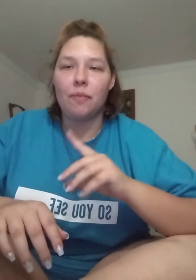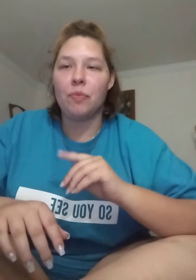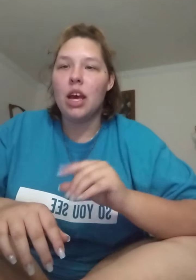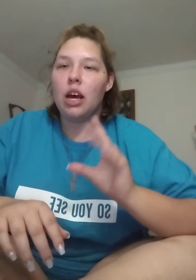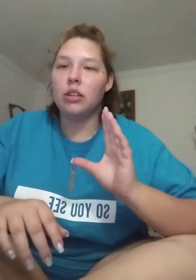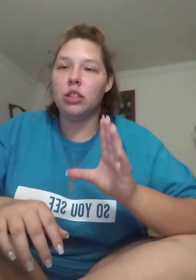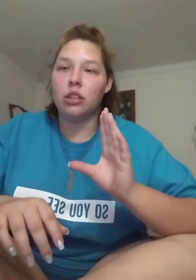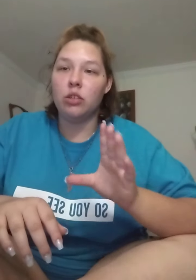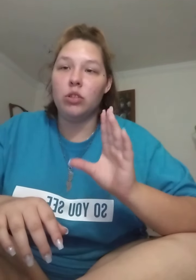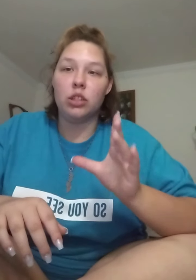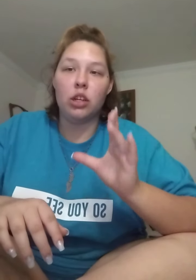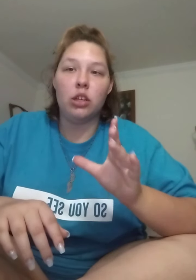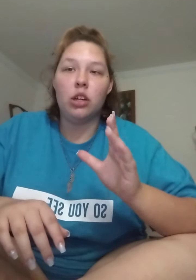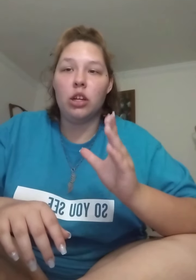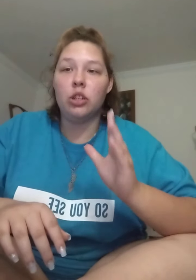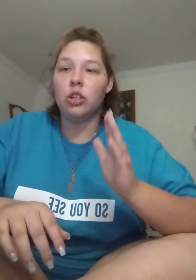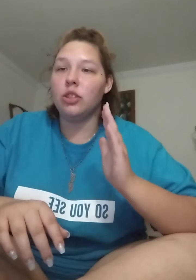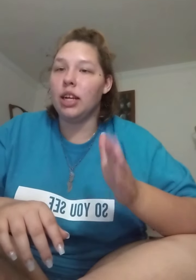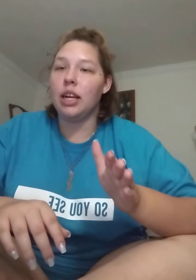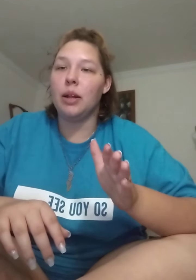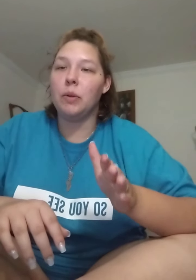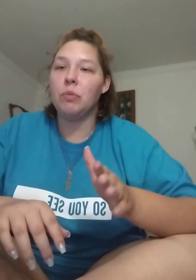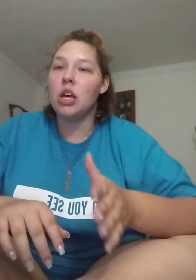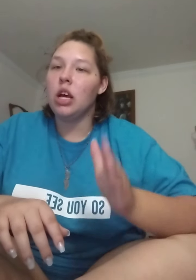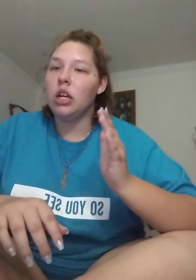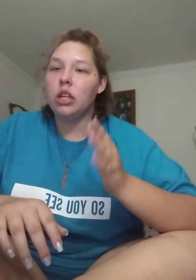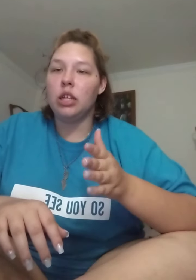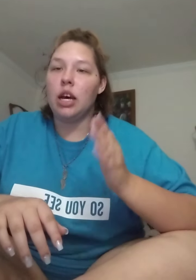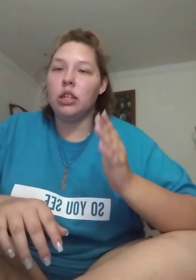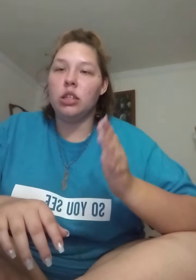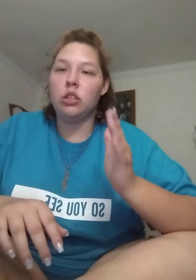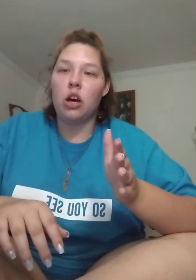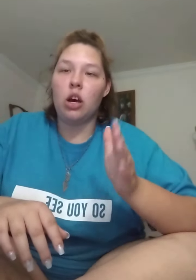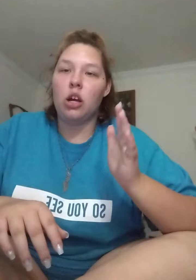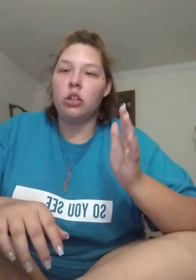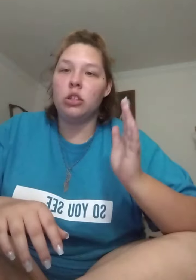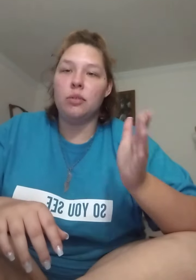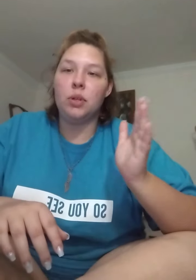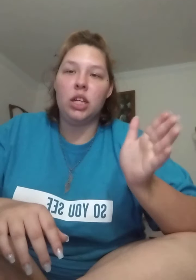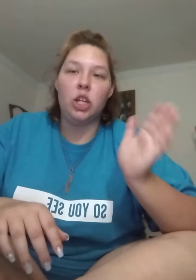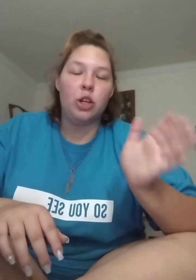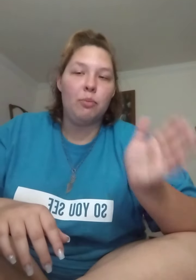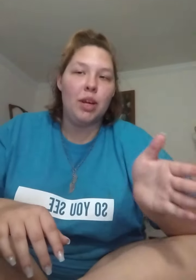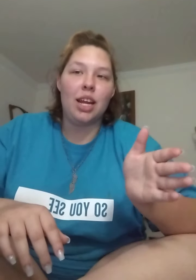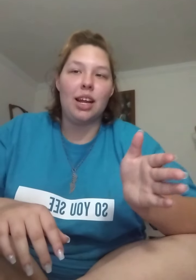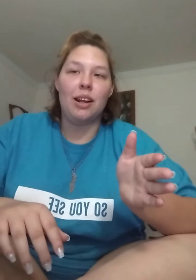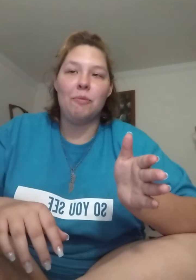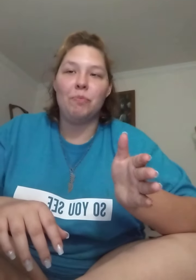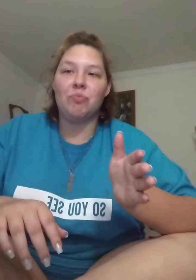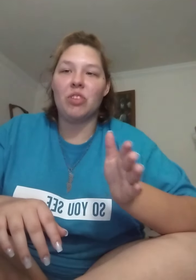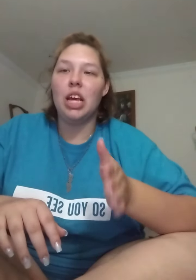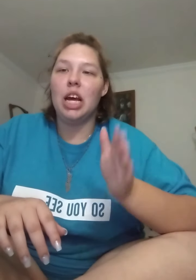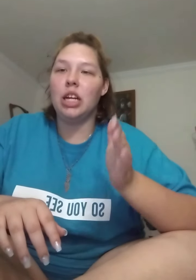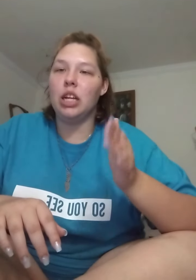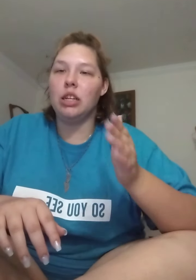So put your loving hands out, darling. I need you to understand. Try so hard to be your man, the kind